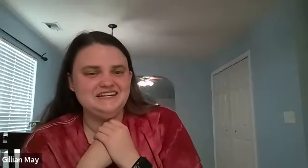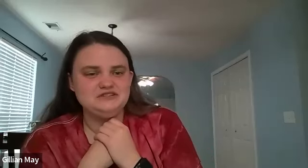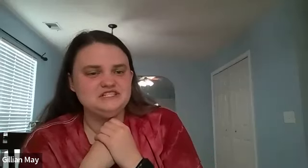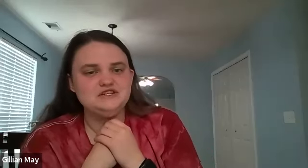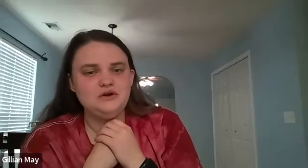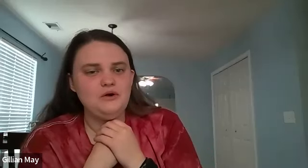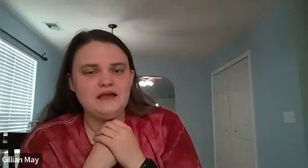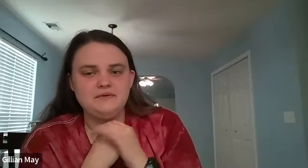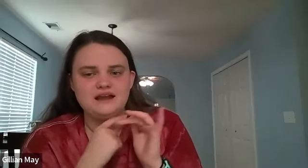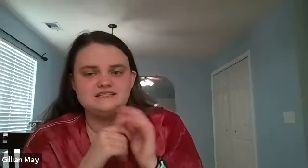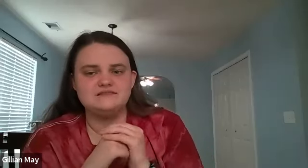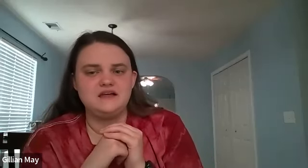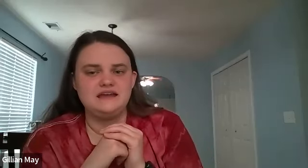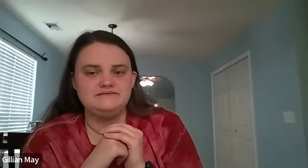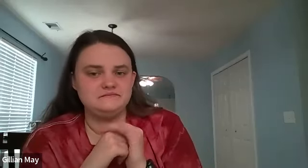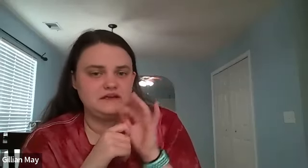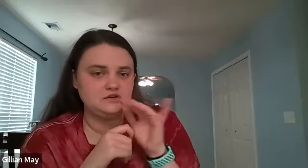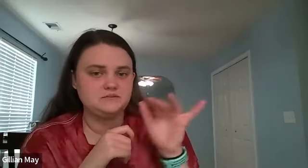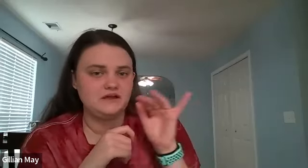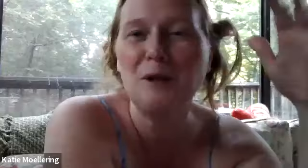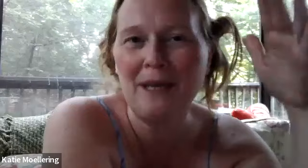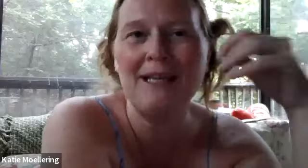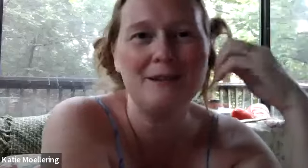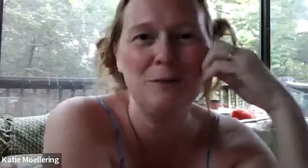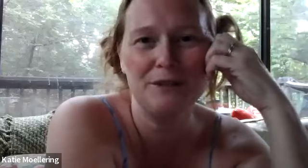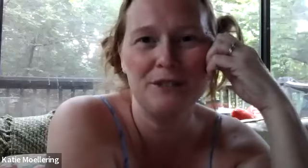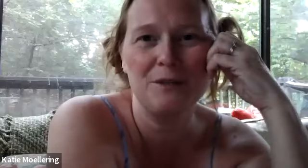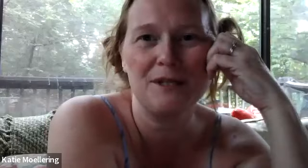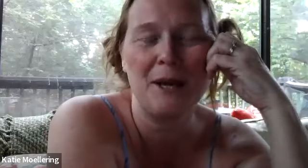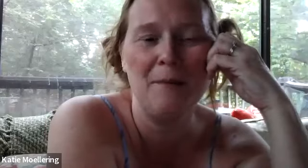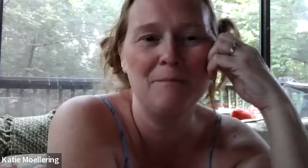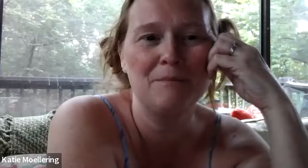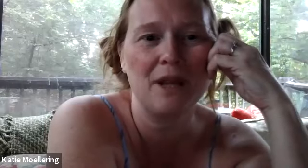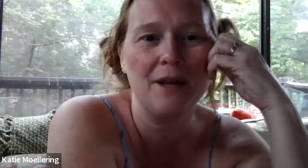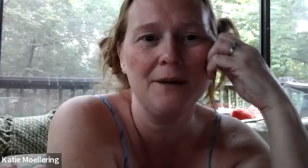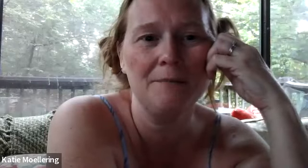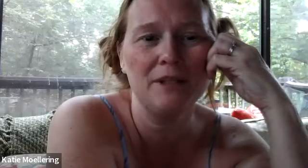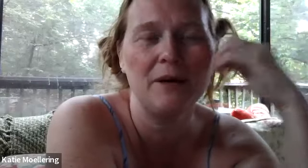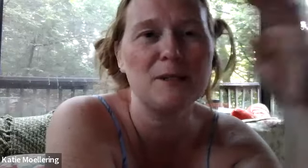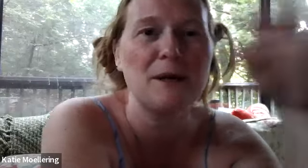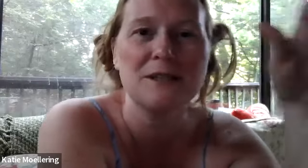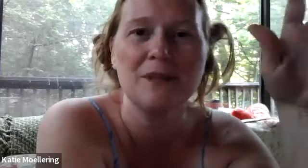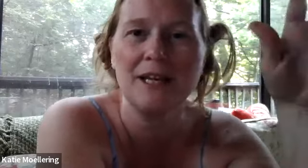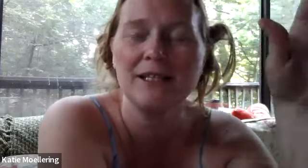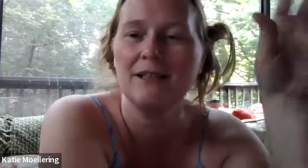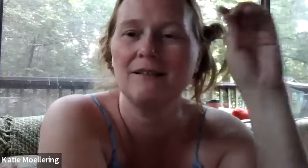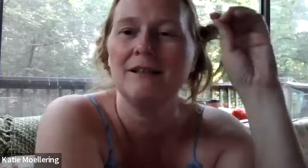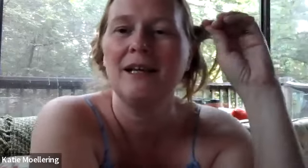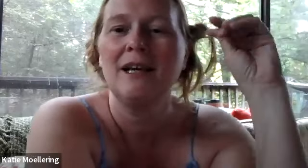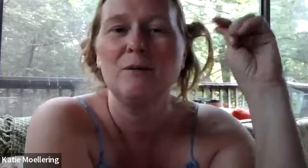and just a good old like practice of like finger spelling. But we'll meet and we'll do some I'll spell some things and we'll